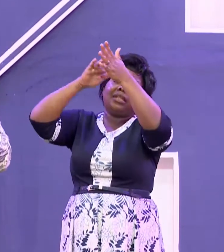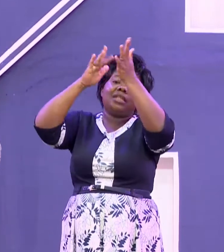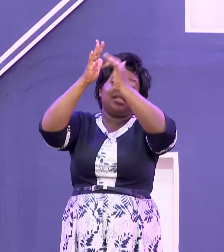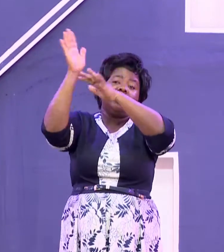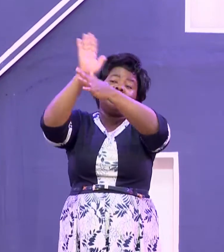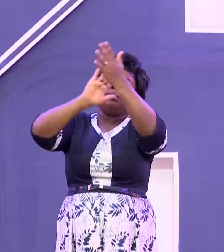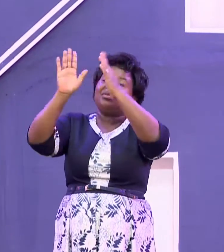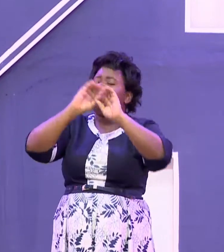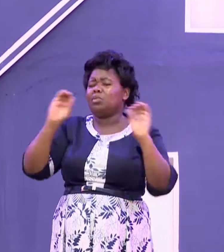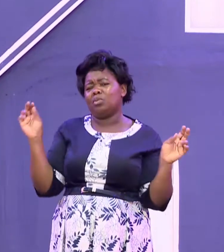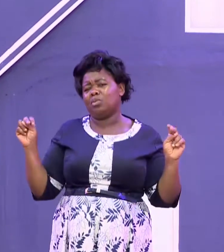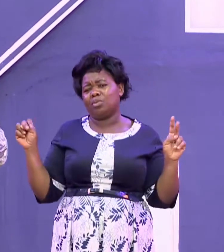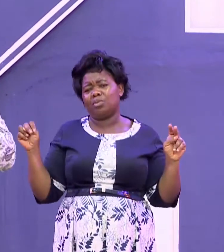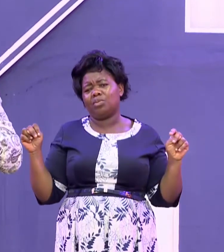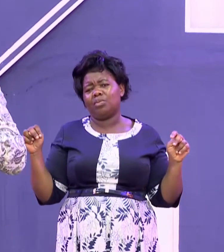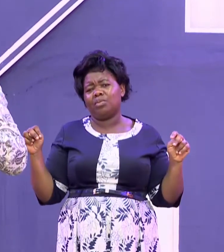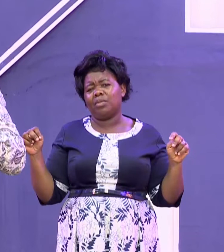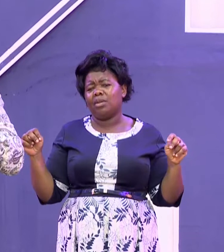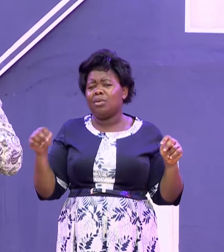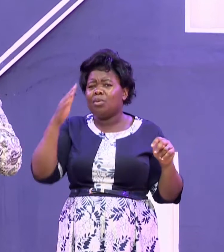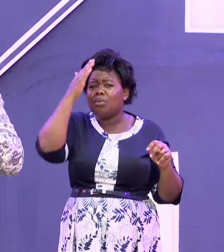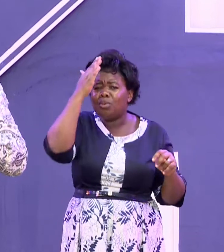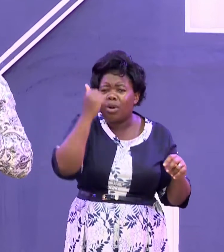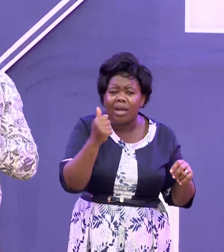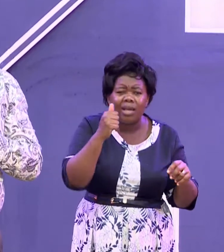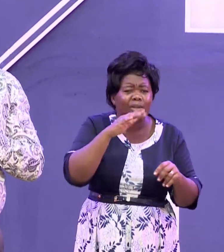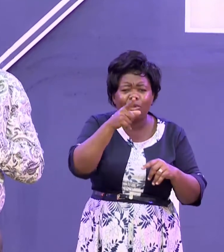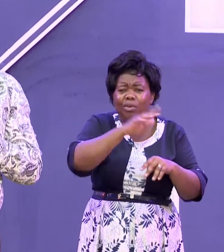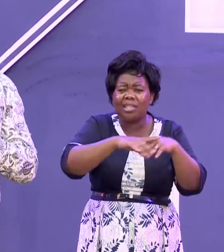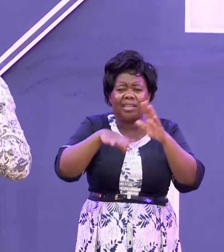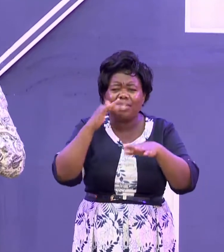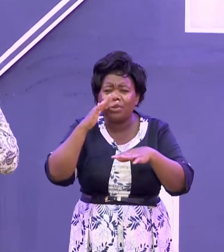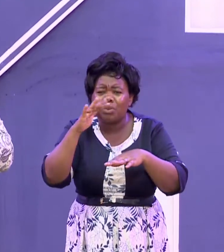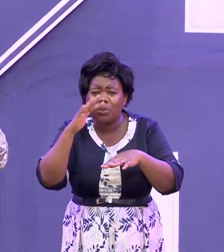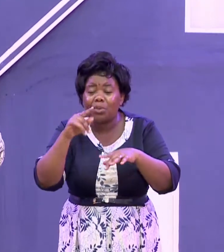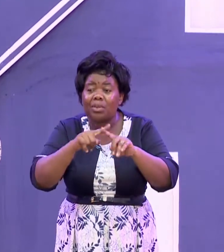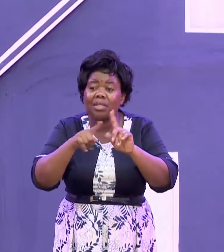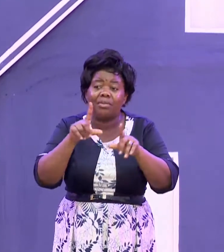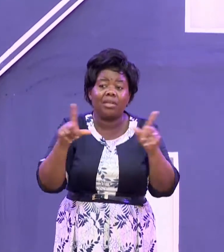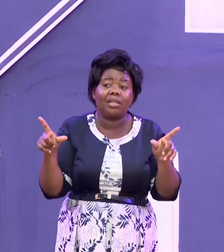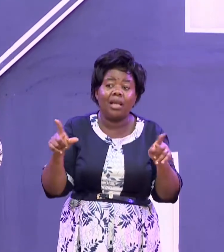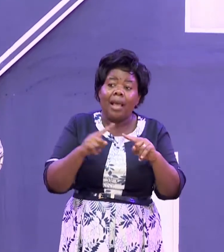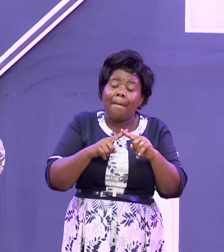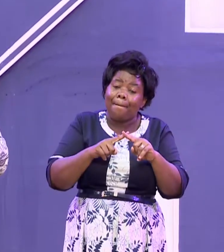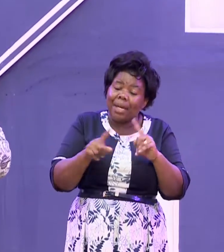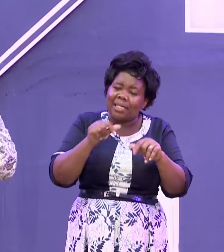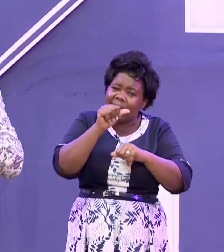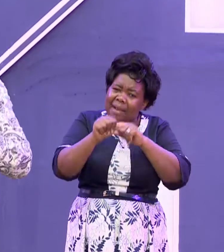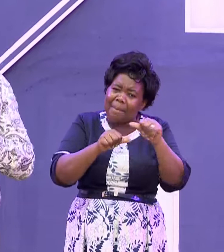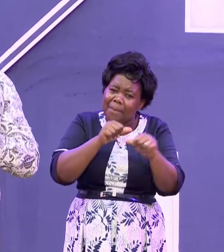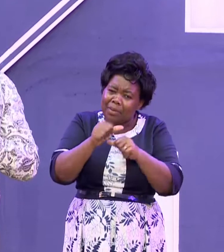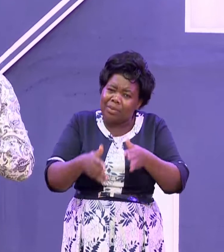before Jesus. No. Nti lwaki tewajjula tewayogera nnimi. That why didn't you speak tongues? Naye kubikolagana n'okubala ekibala.